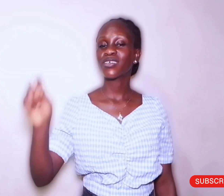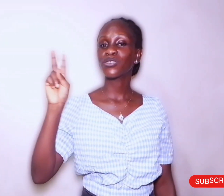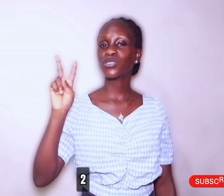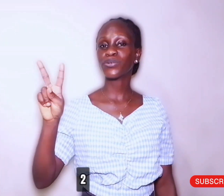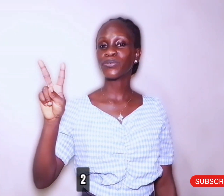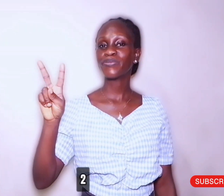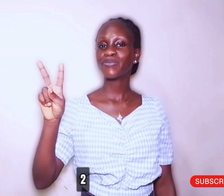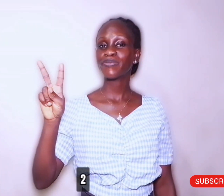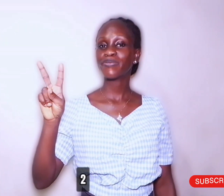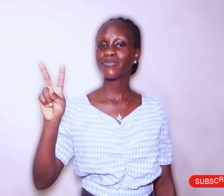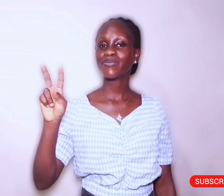2,